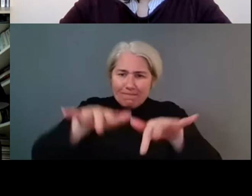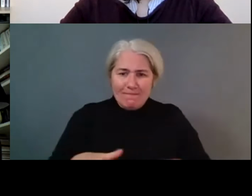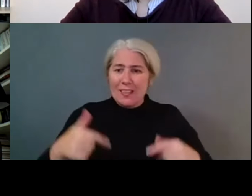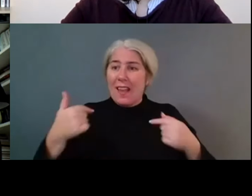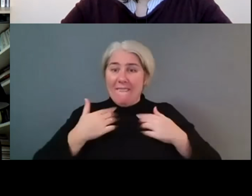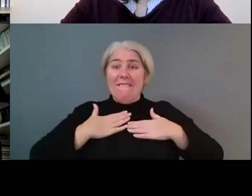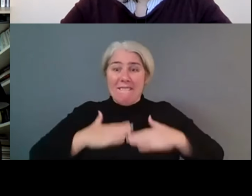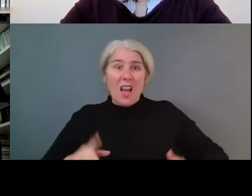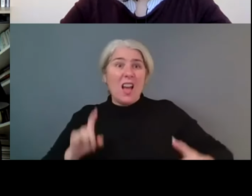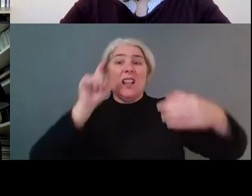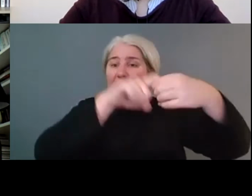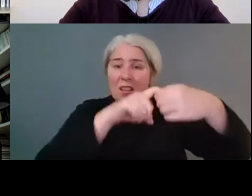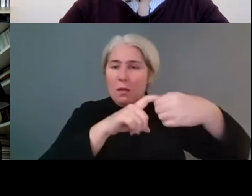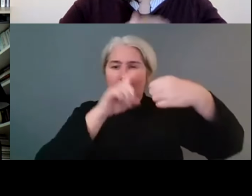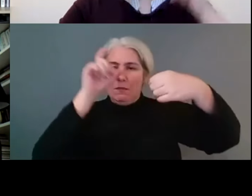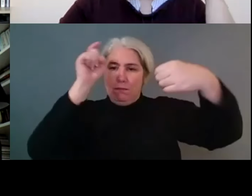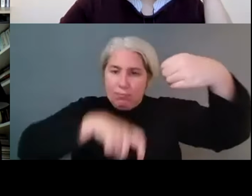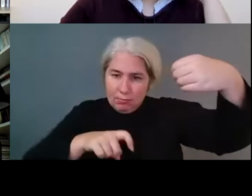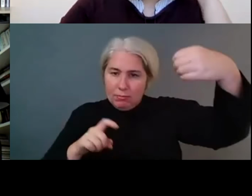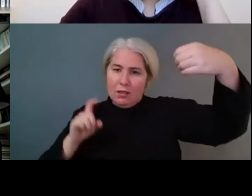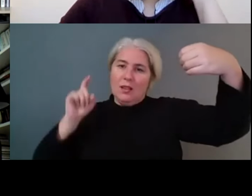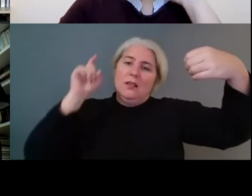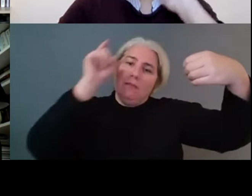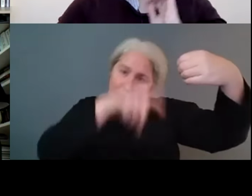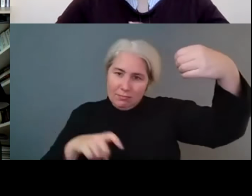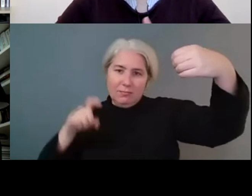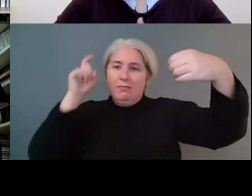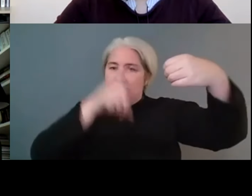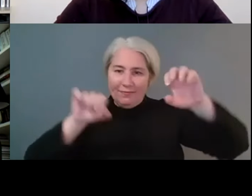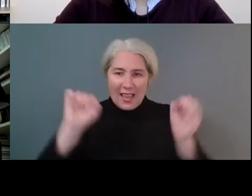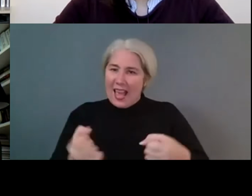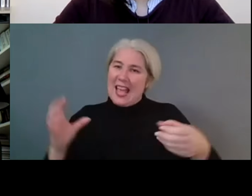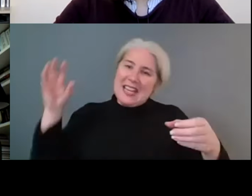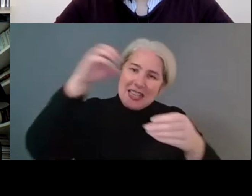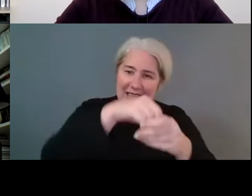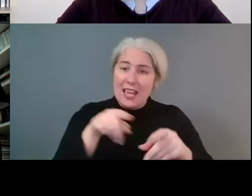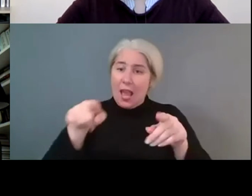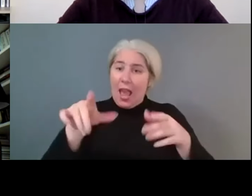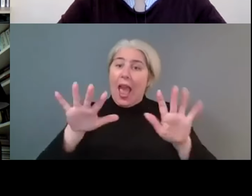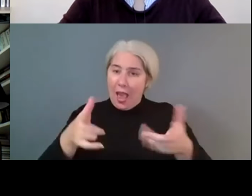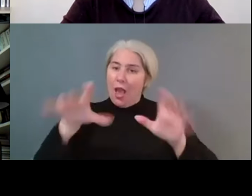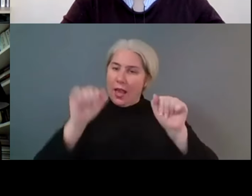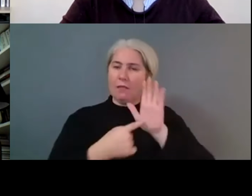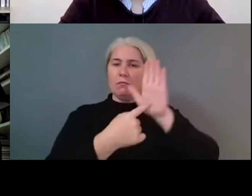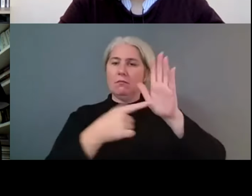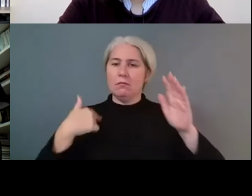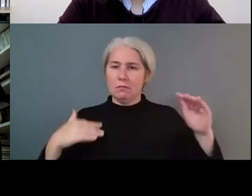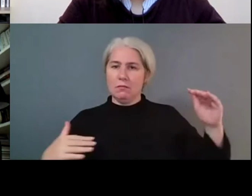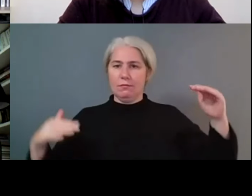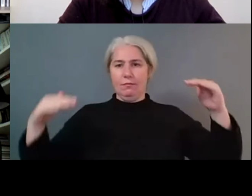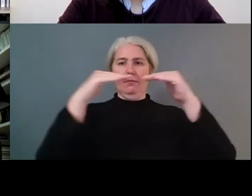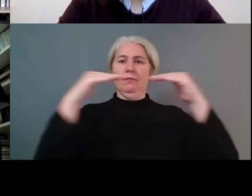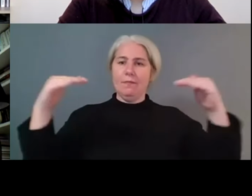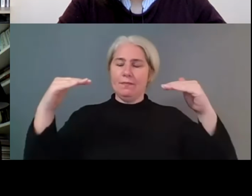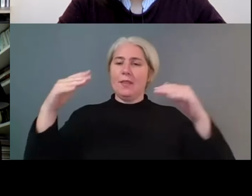level. That would be one way of achieving proper standing also before the national authorities. Thank